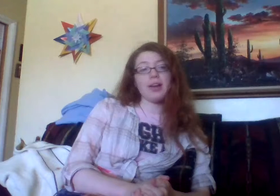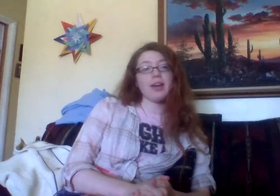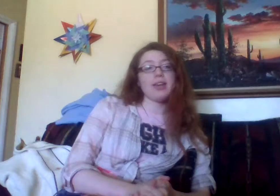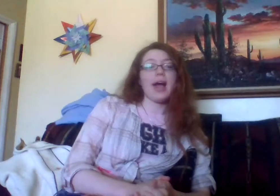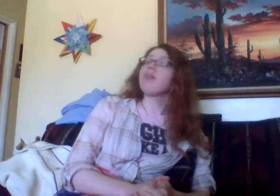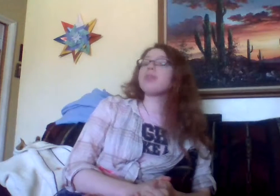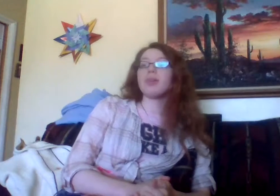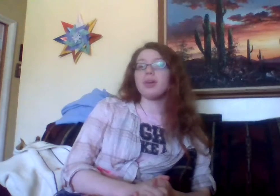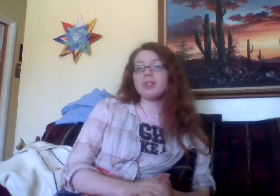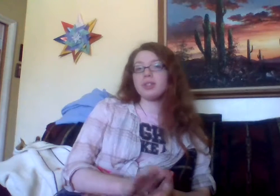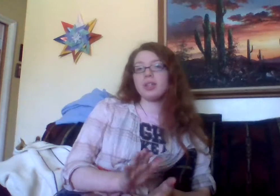on now, of course.